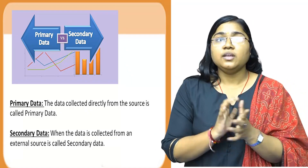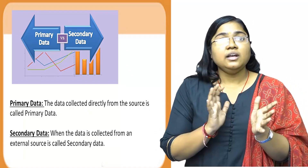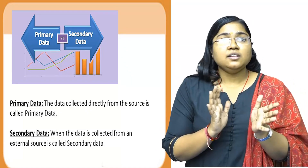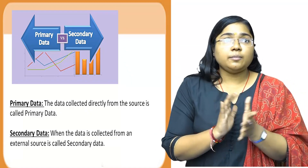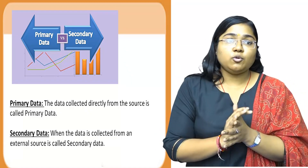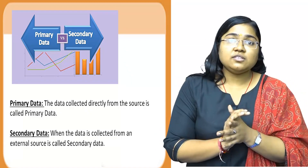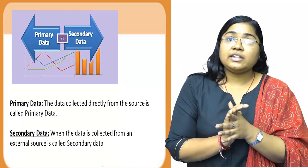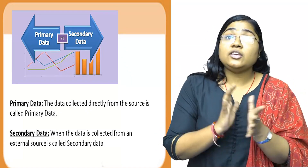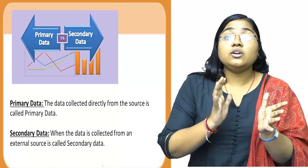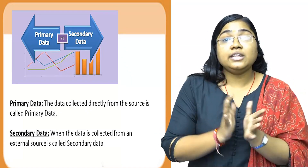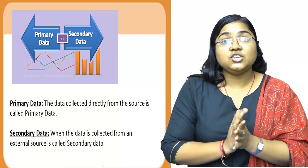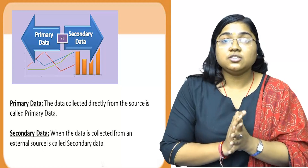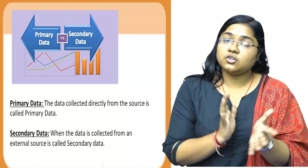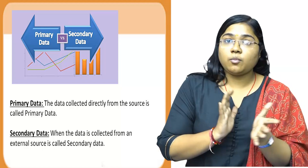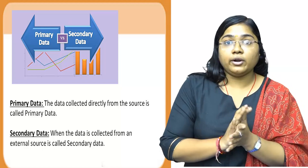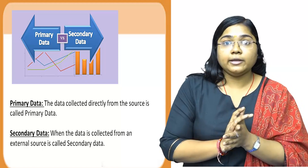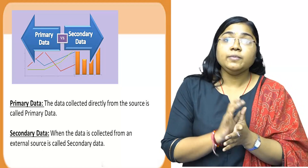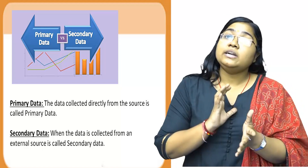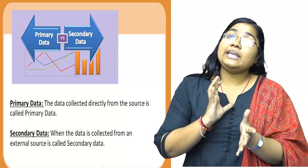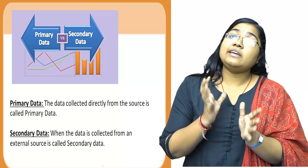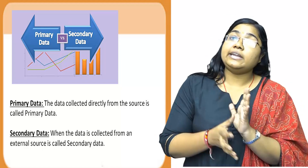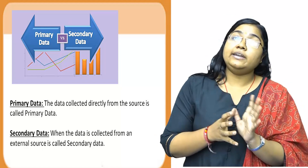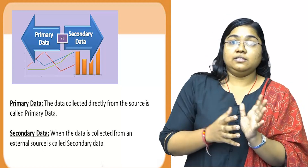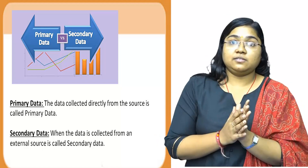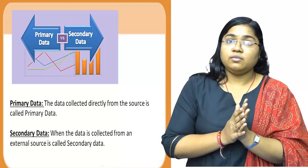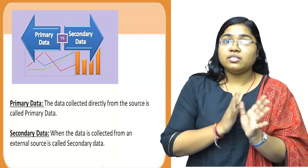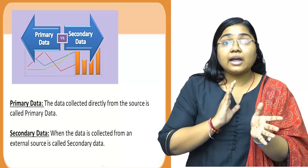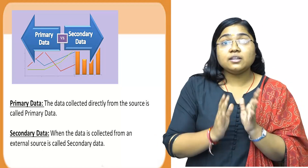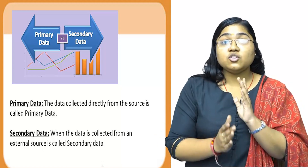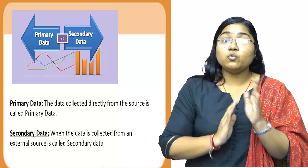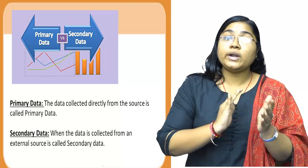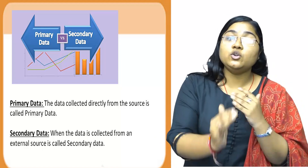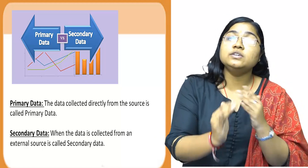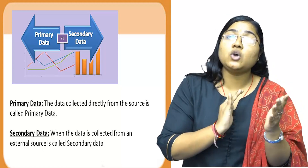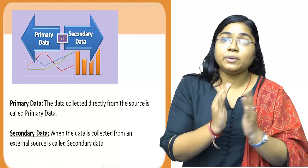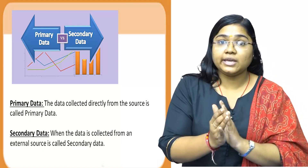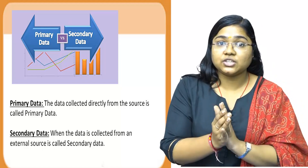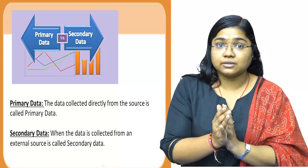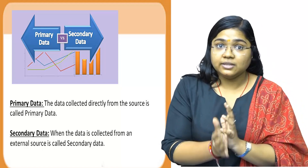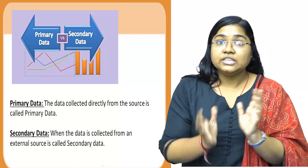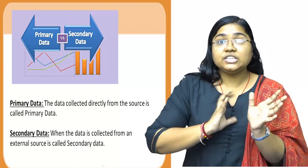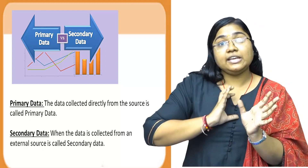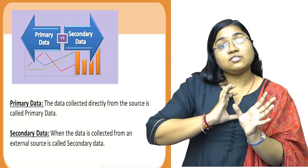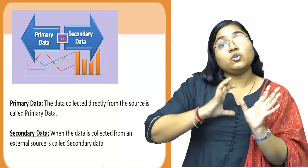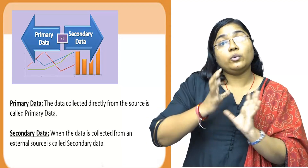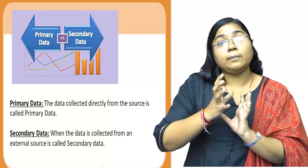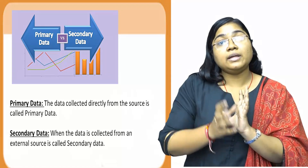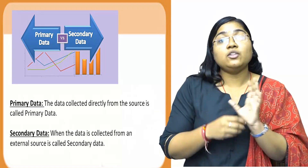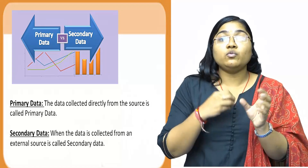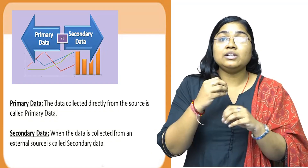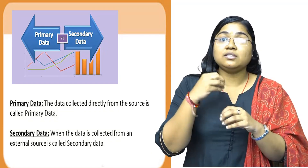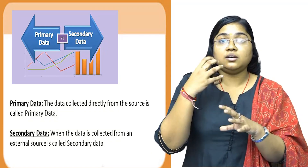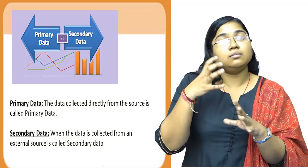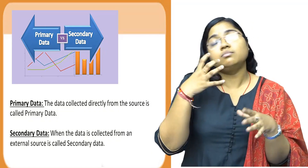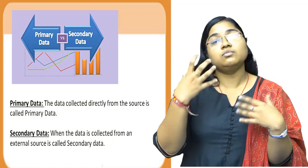data. Suppose like your teacher in the morning takes attendance. That is your one-to-one communication. She takes a roll number